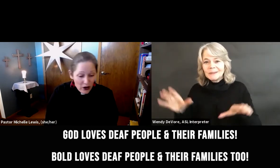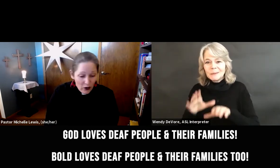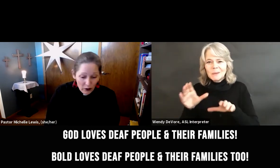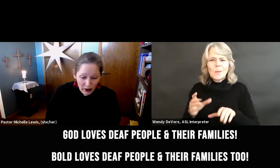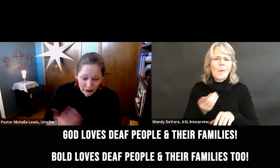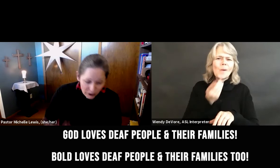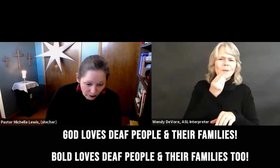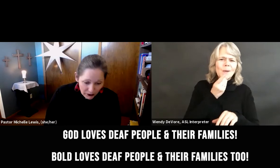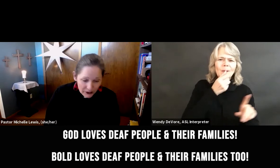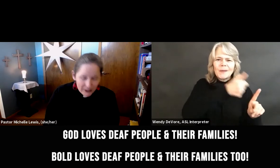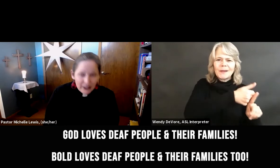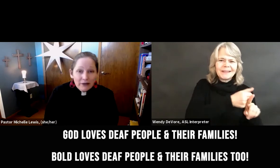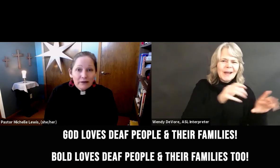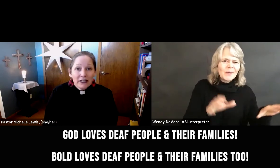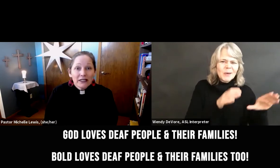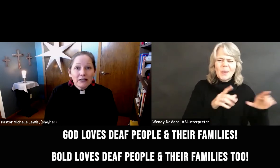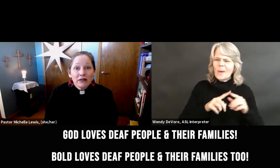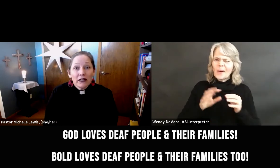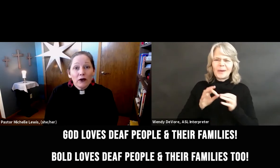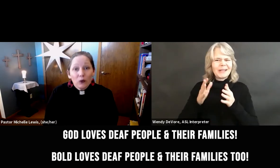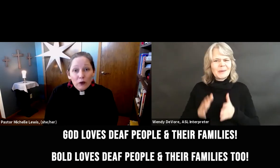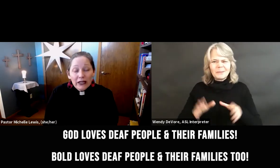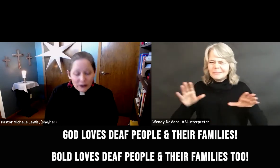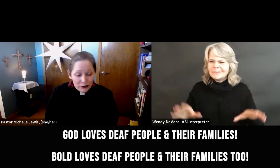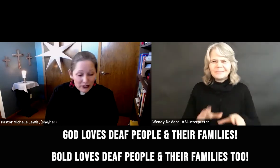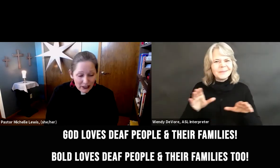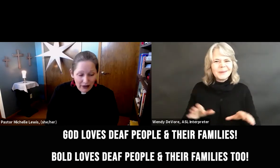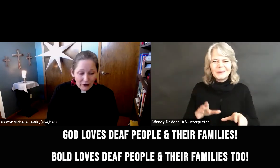or our interpreters. It is something that we do together.